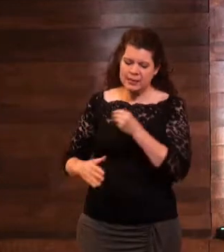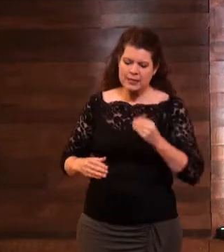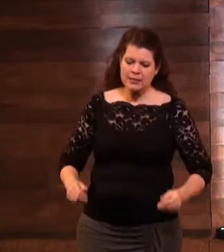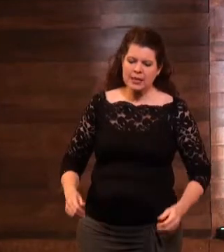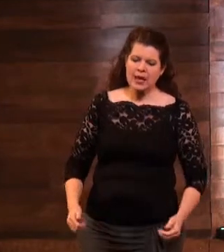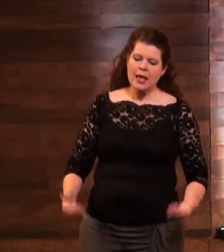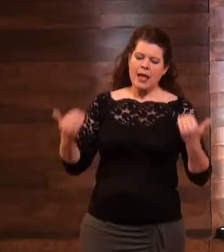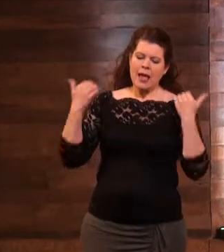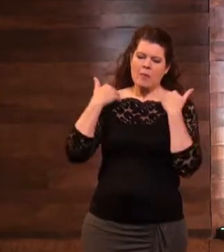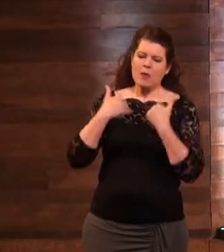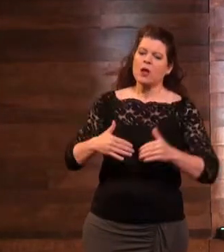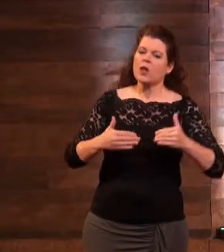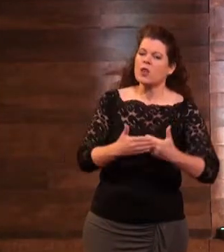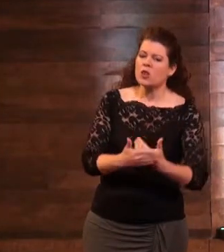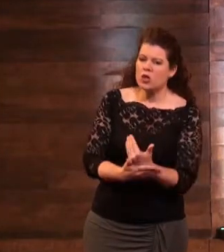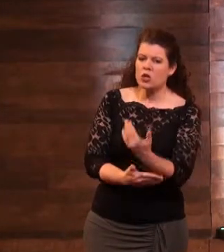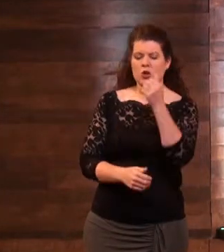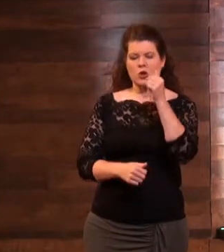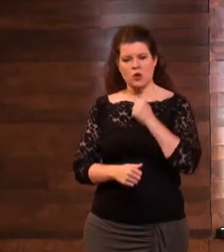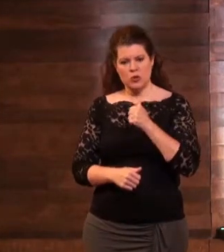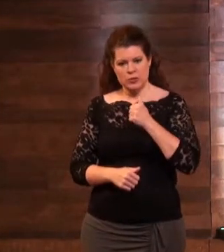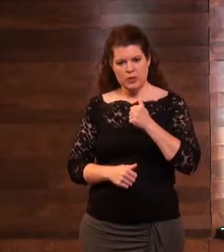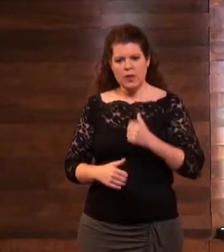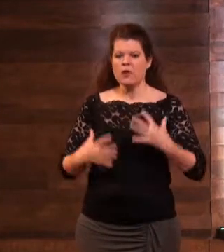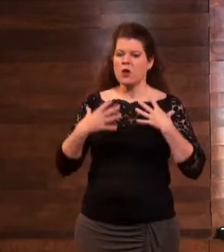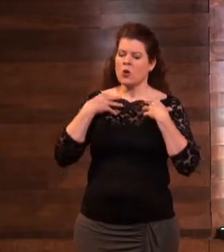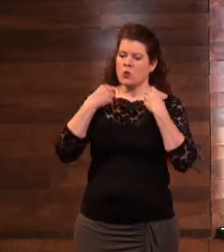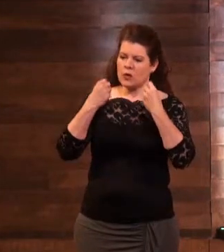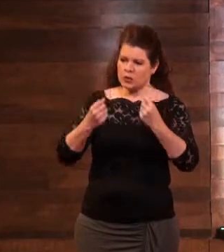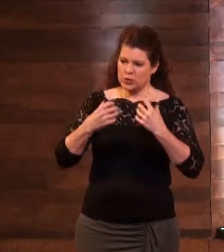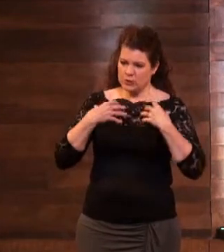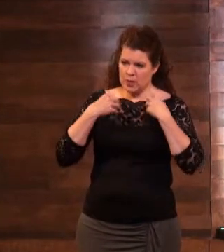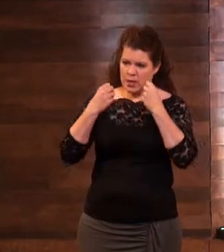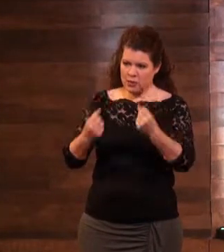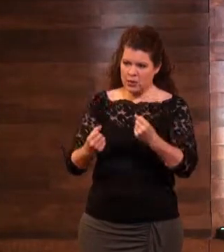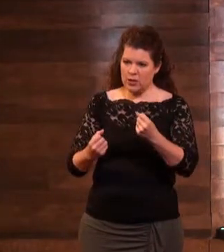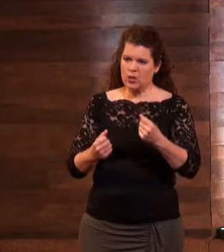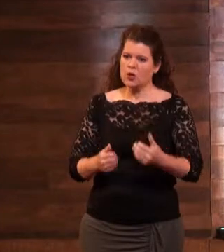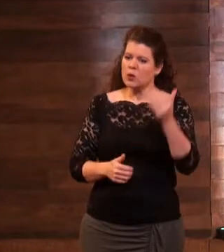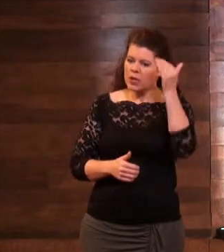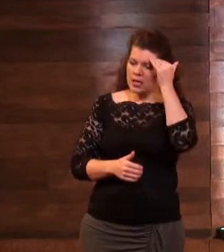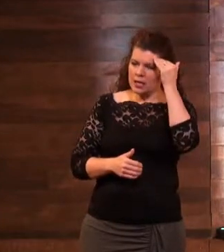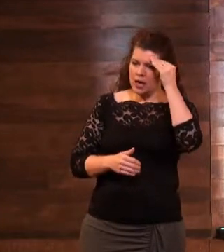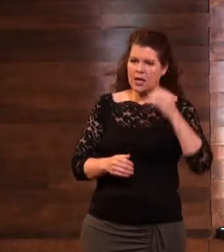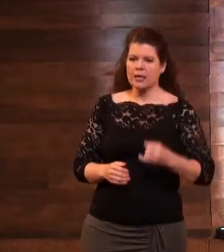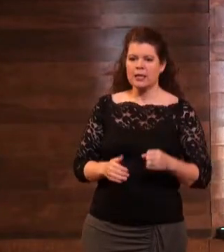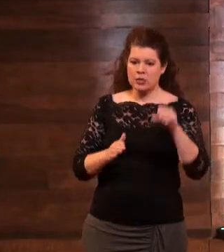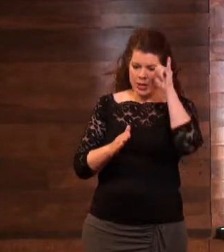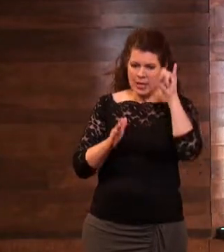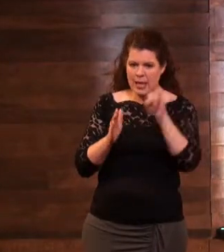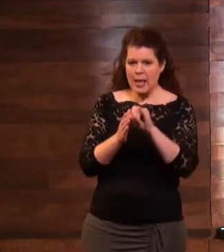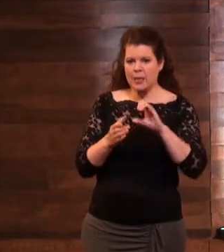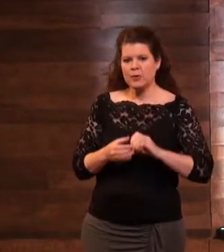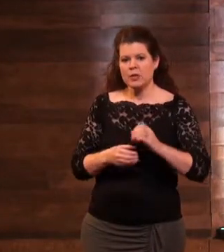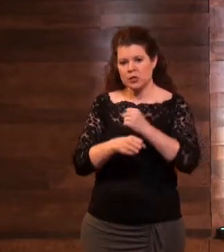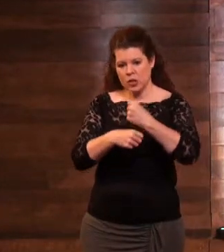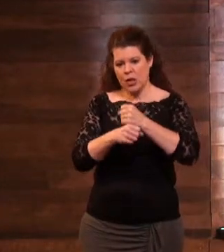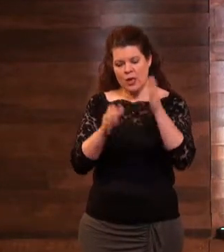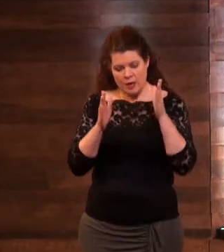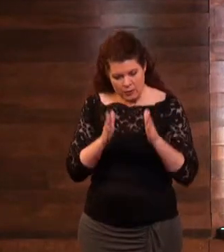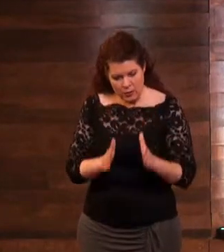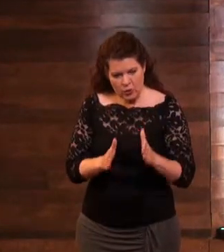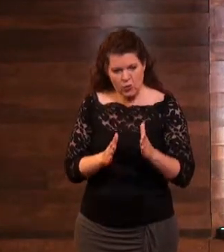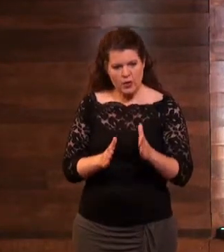after the image of its creator. Here there is not Greek and Jew, circumcised and uncircumcised, barbarian,